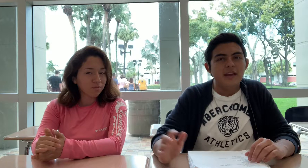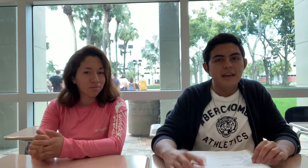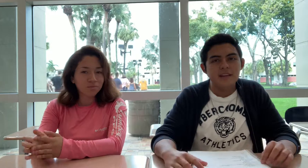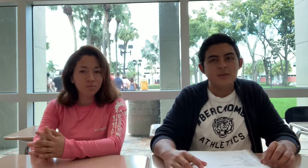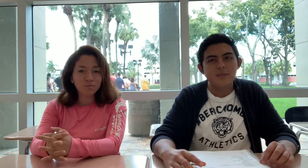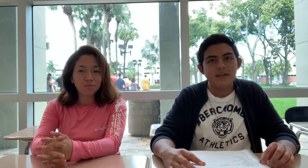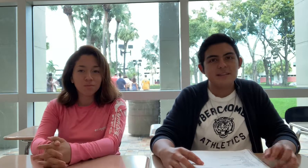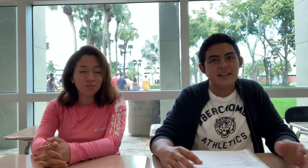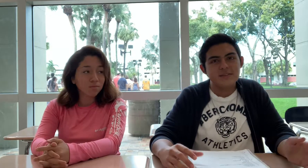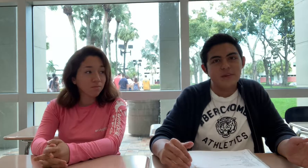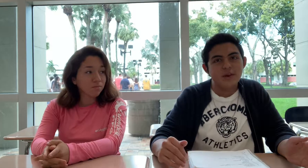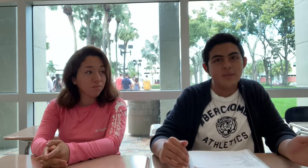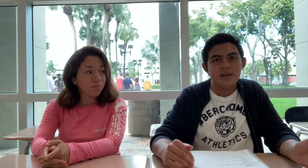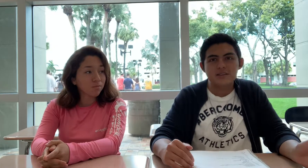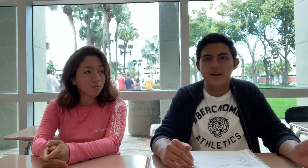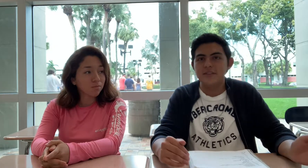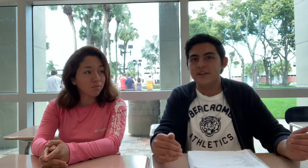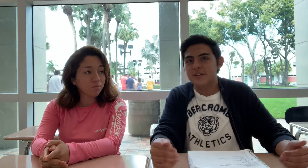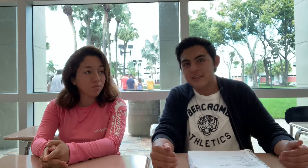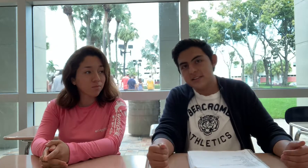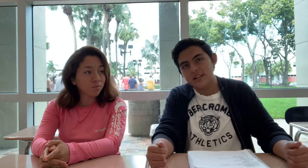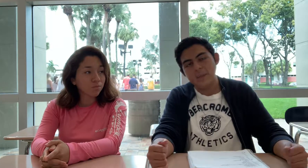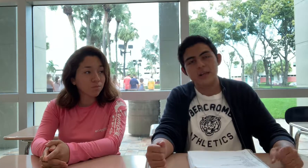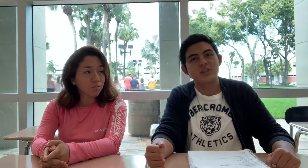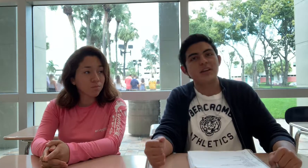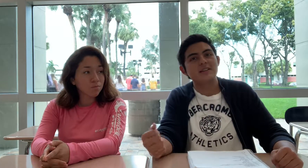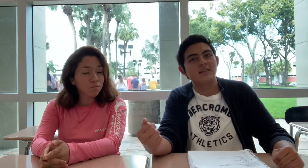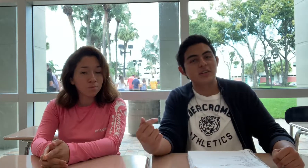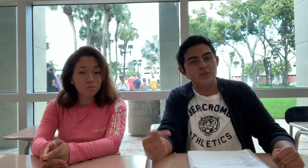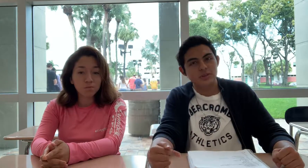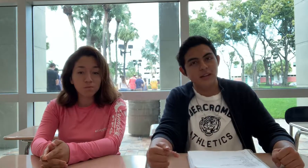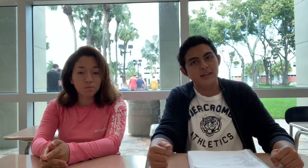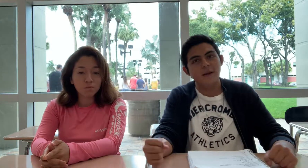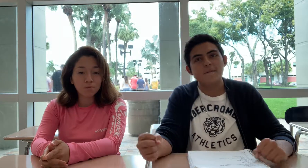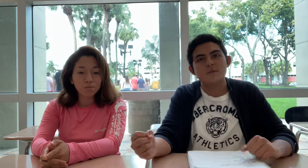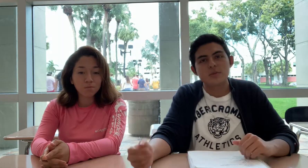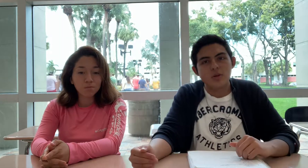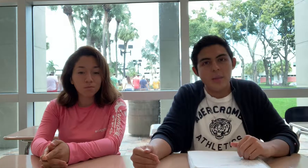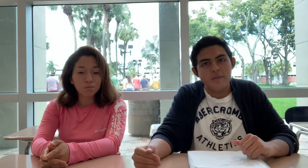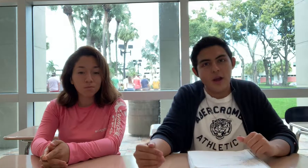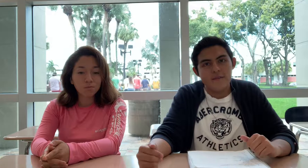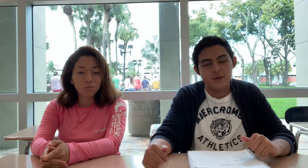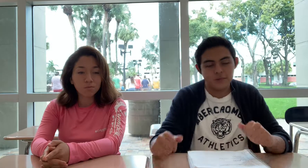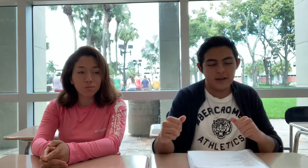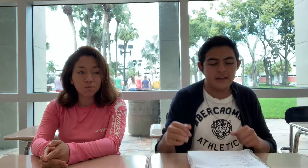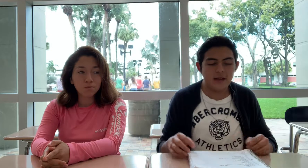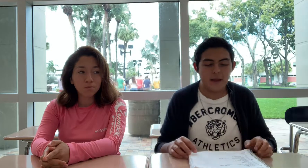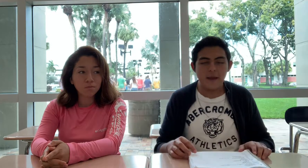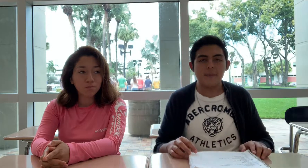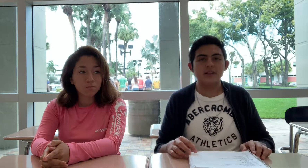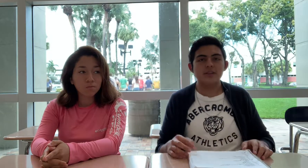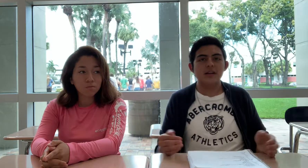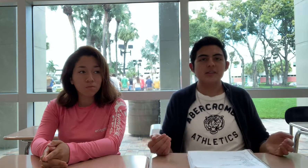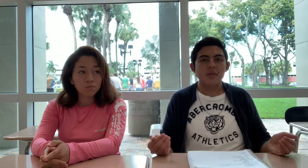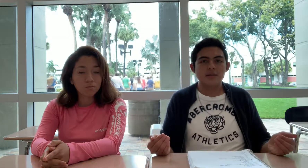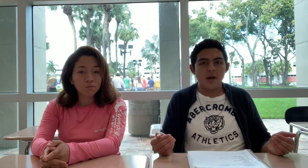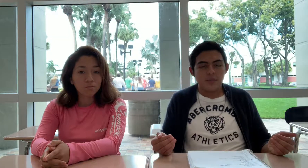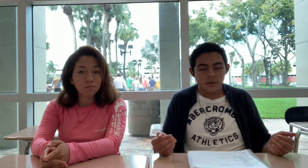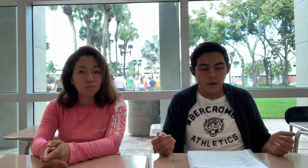Hey guys, welcome back to today's video. I hope you guys are having a great day today. Make sure you guys give it a huge like, subscribe if you haven't already, and make sure you guys comment down below